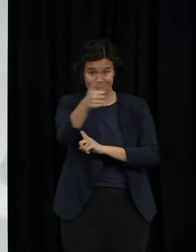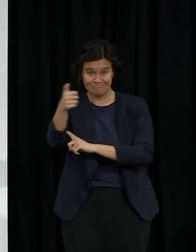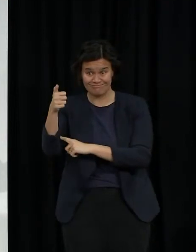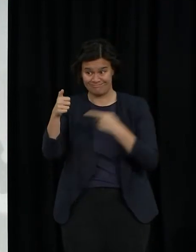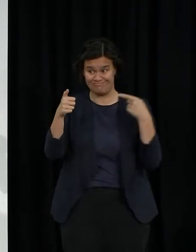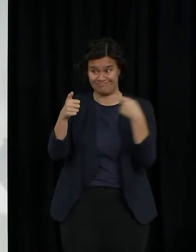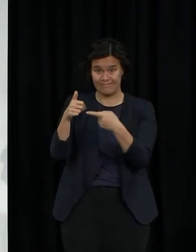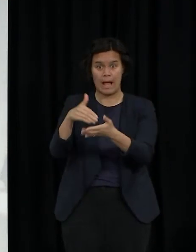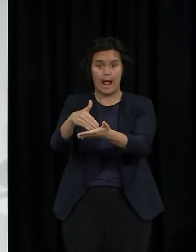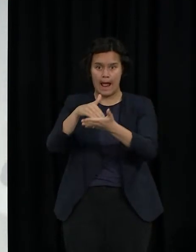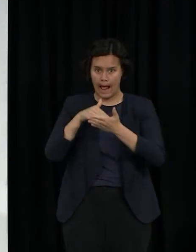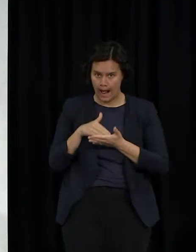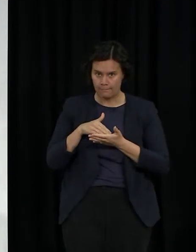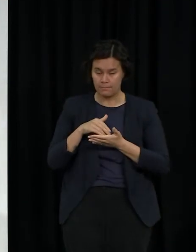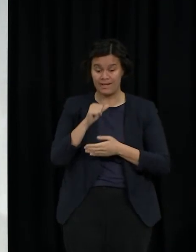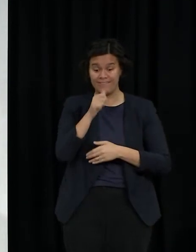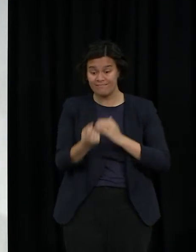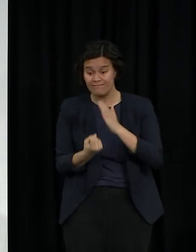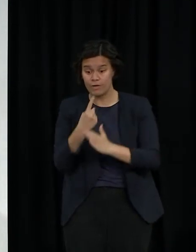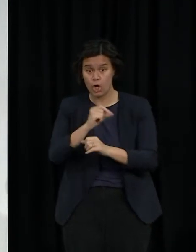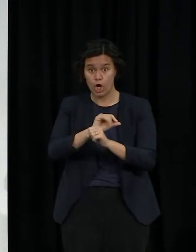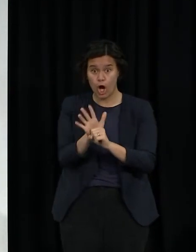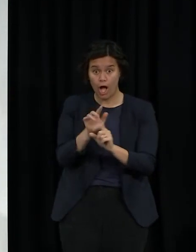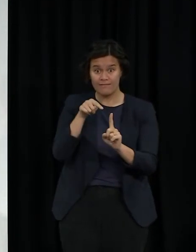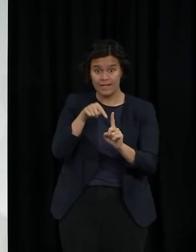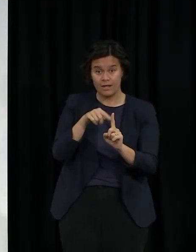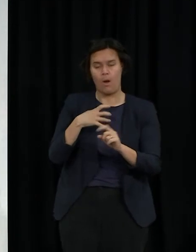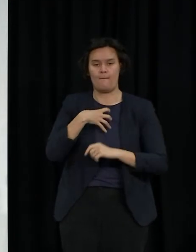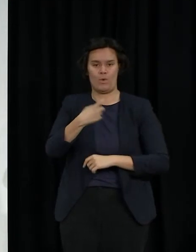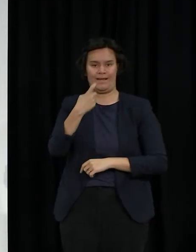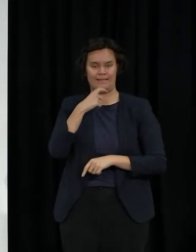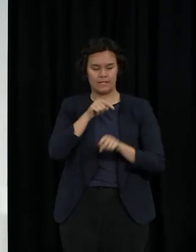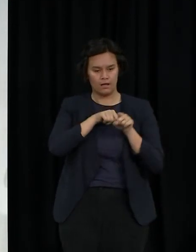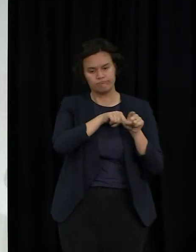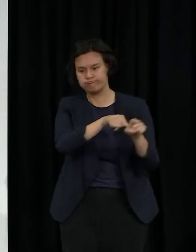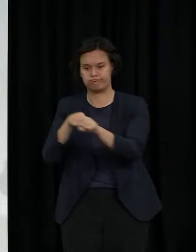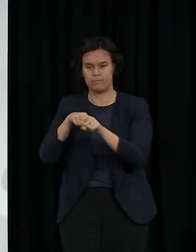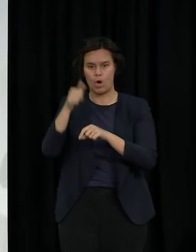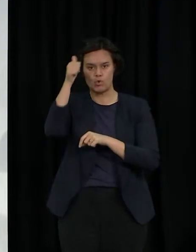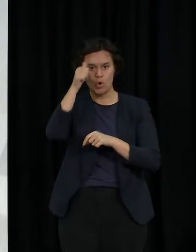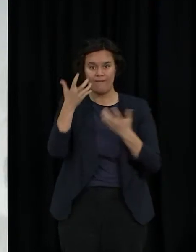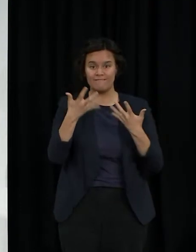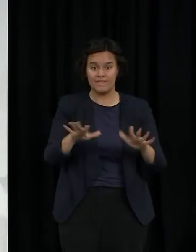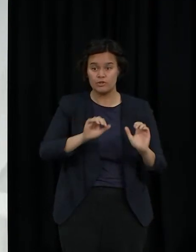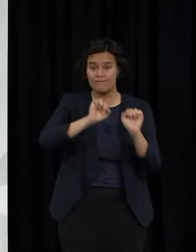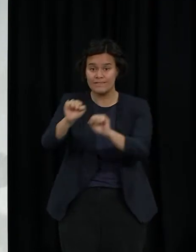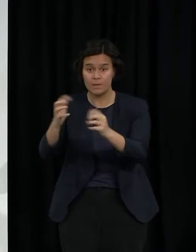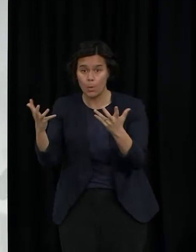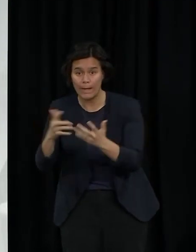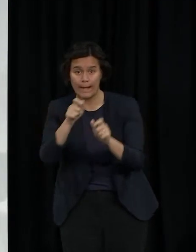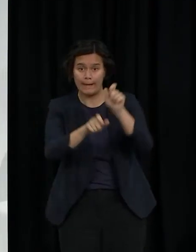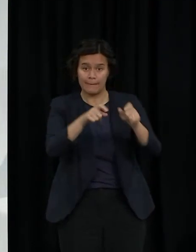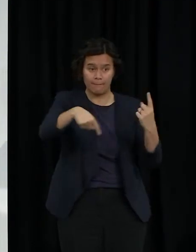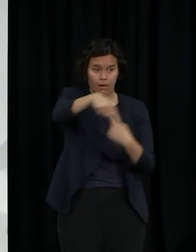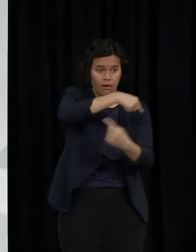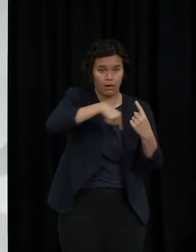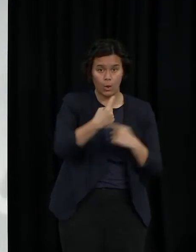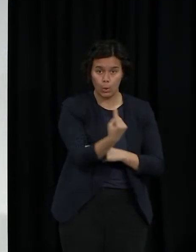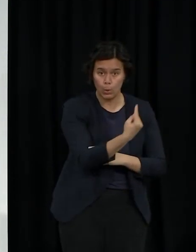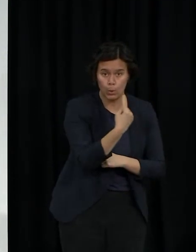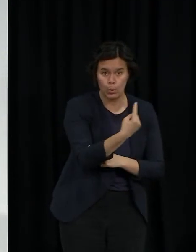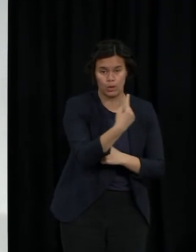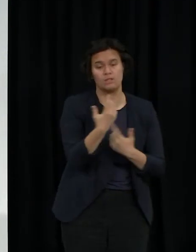of an automatic process as can be. Delta moves quickly, and therefore contact tracing needs to move even faster, and